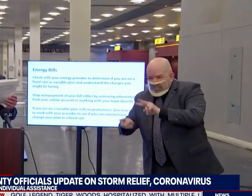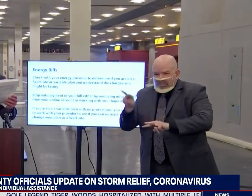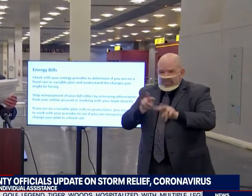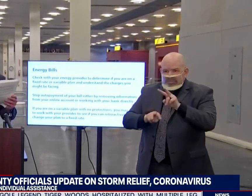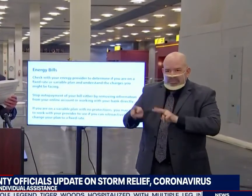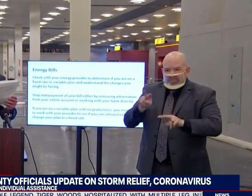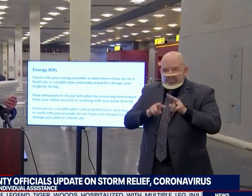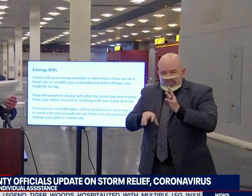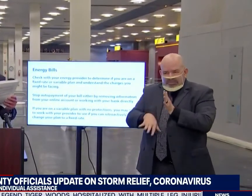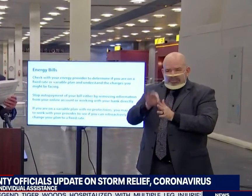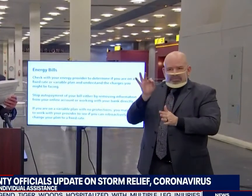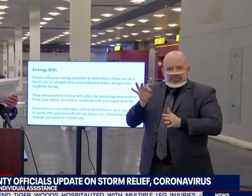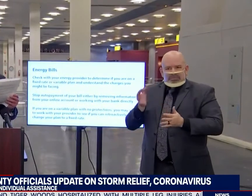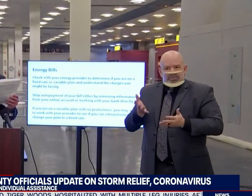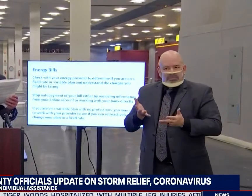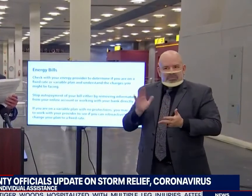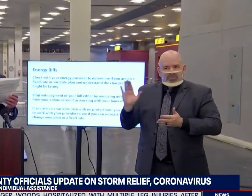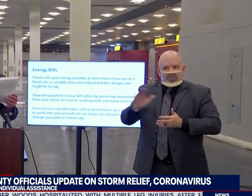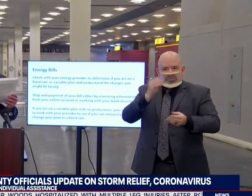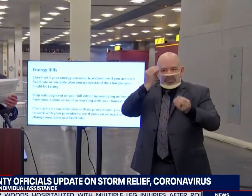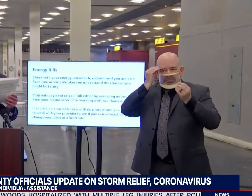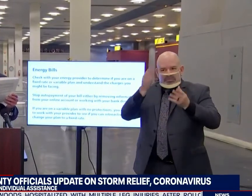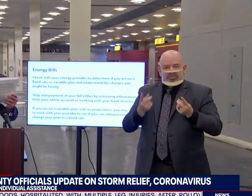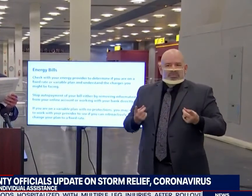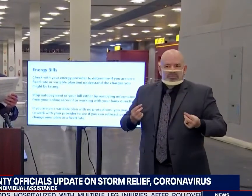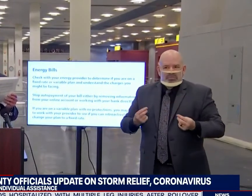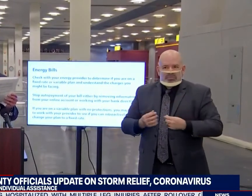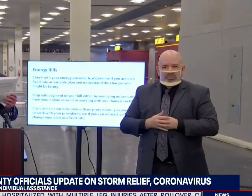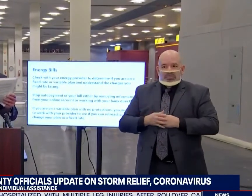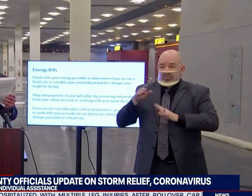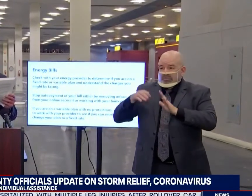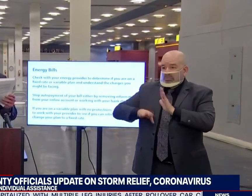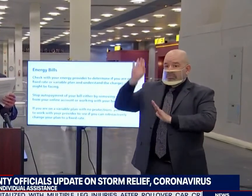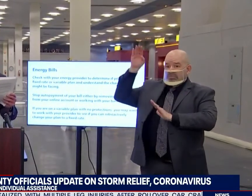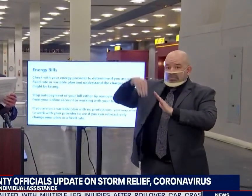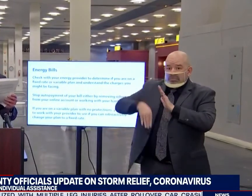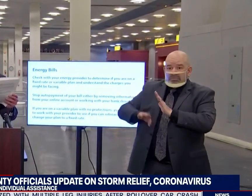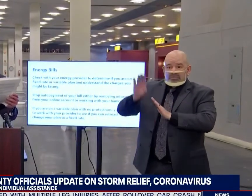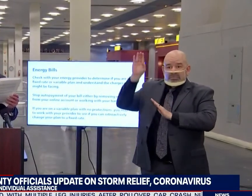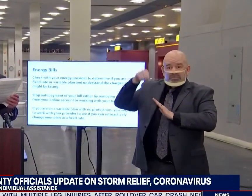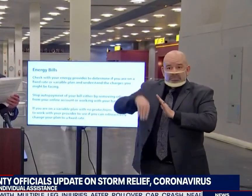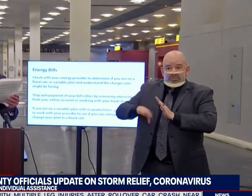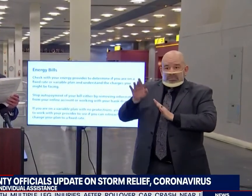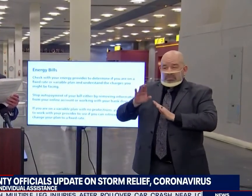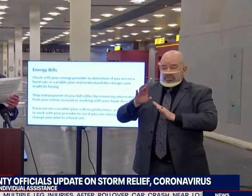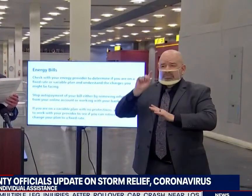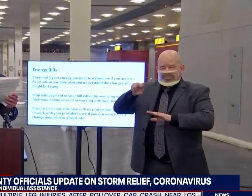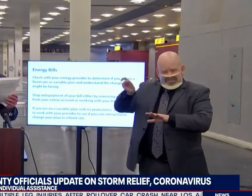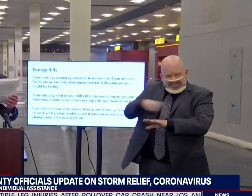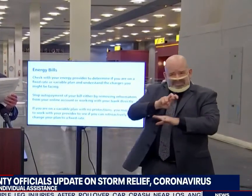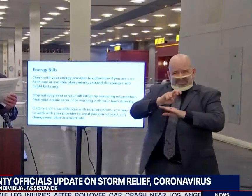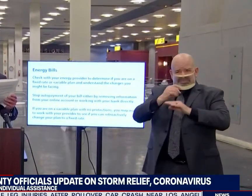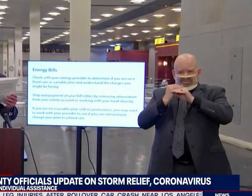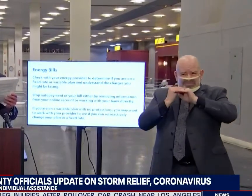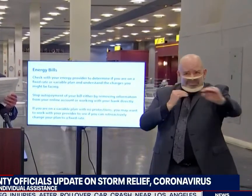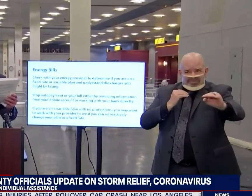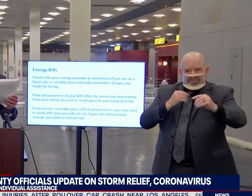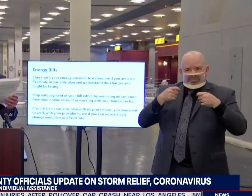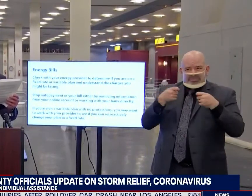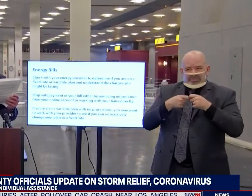person who's not on a fixed rate plan go to powertochoose.org or and choose a 12 month, not